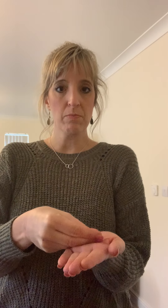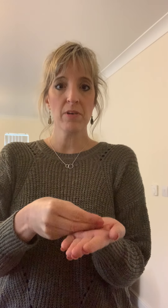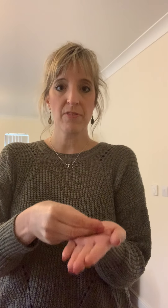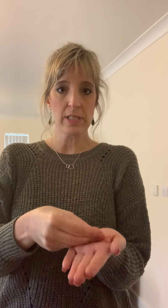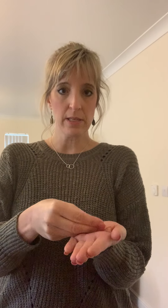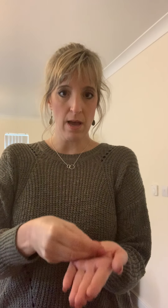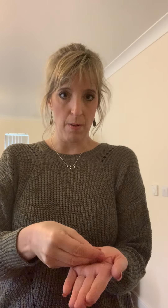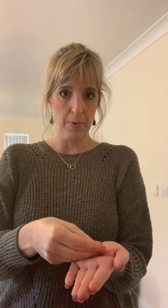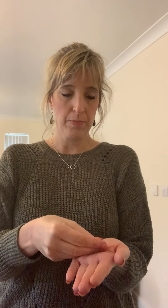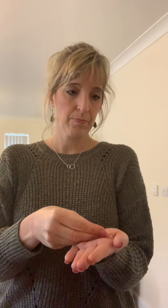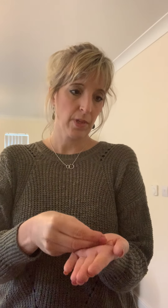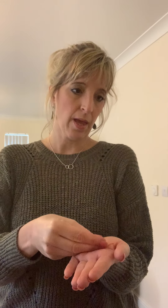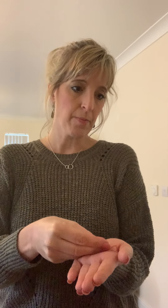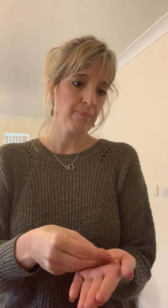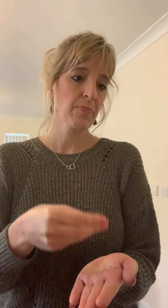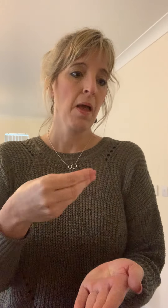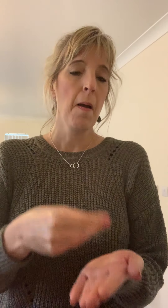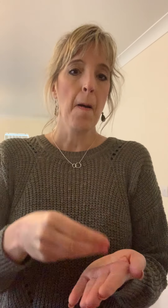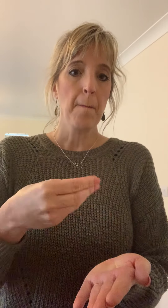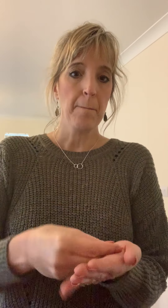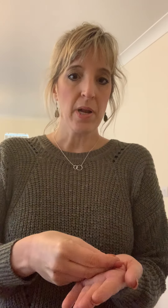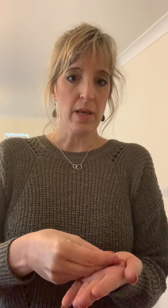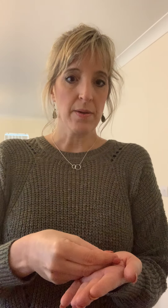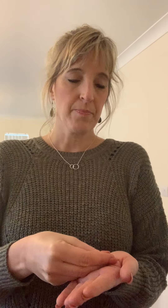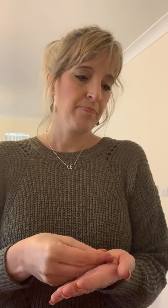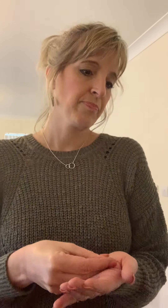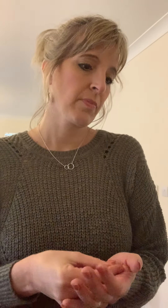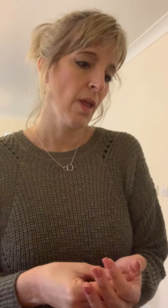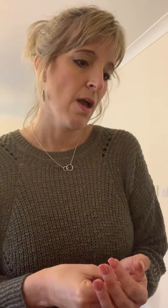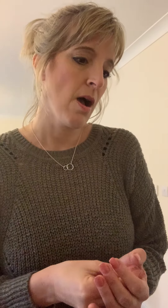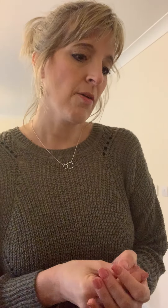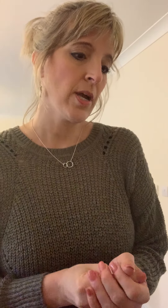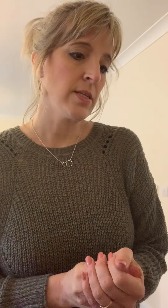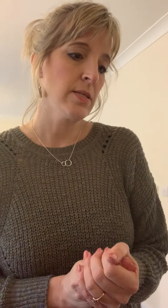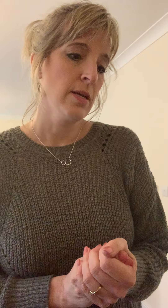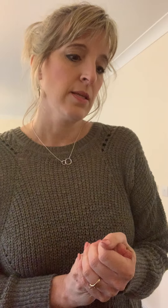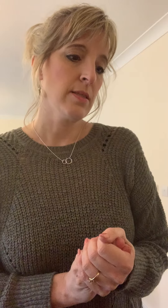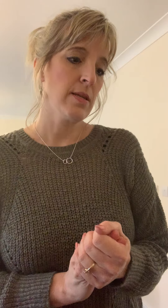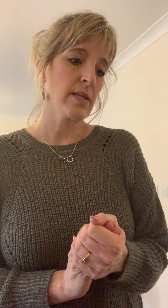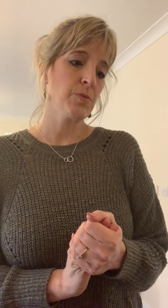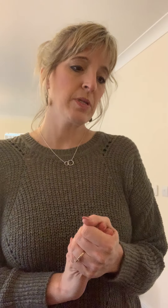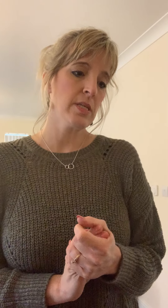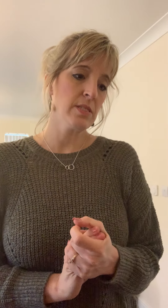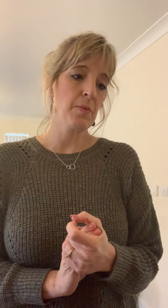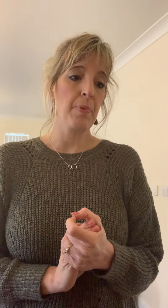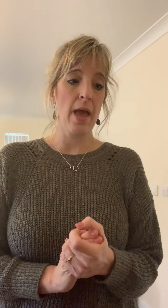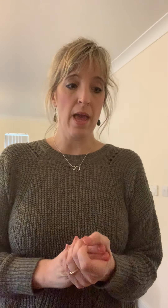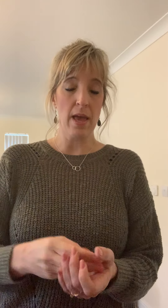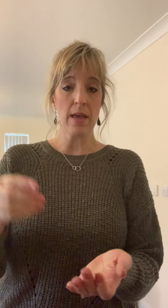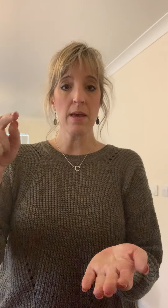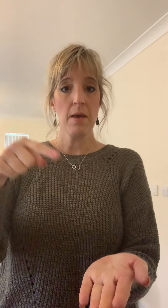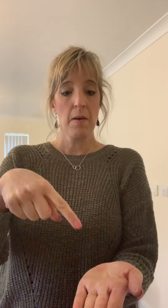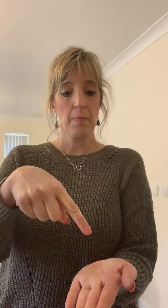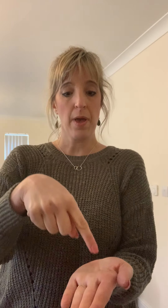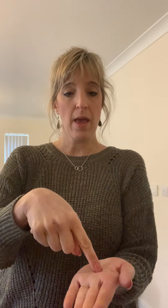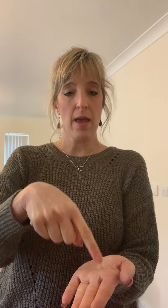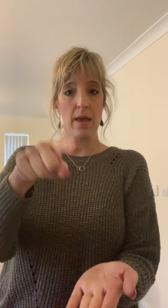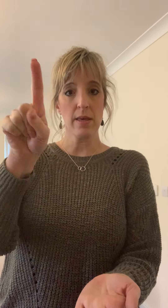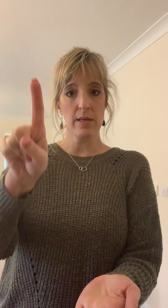palm facing up. Okay. Money. All right, the next one is pay. Pay is